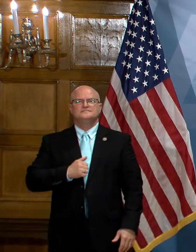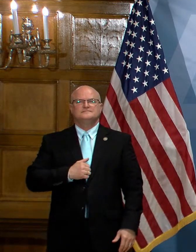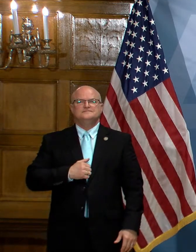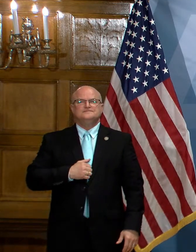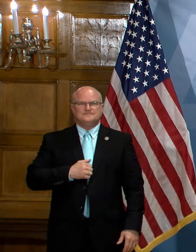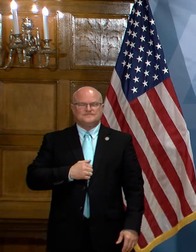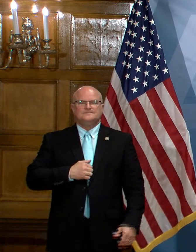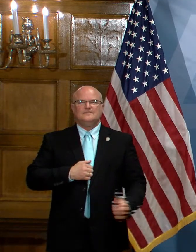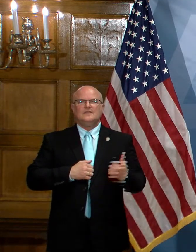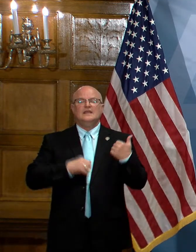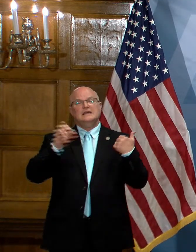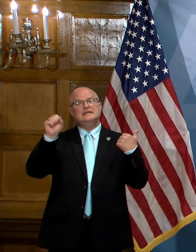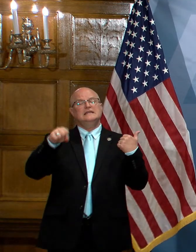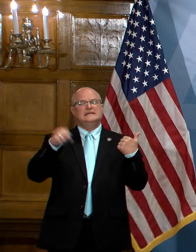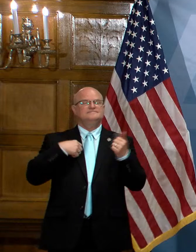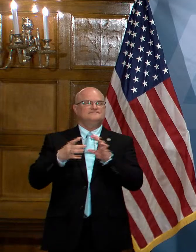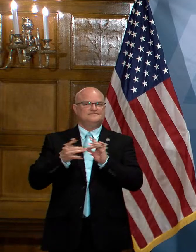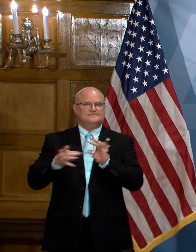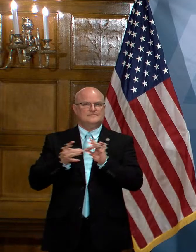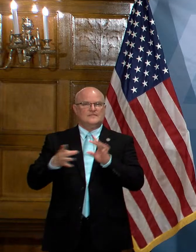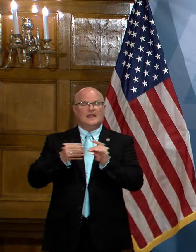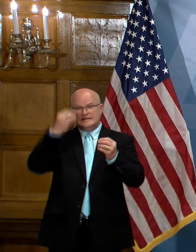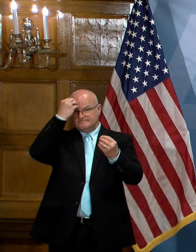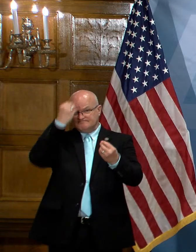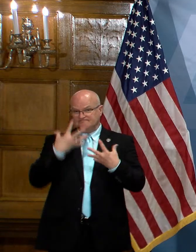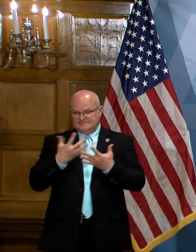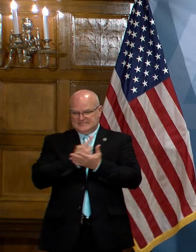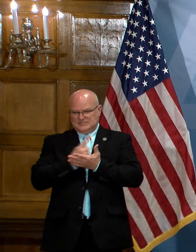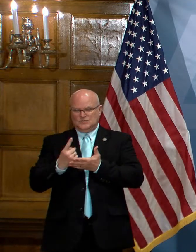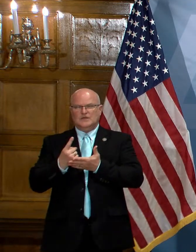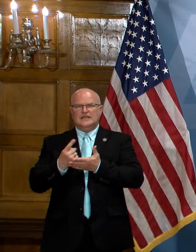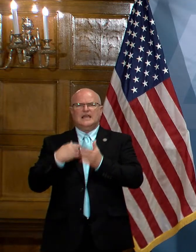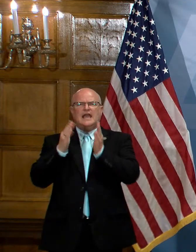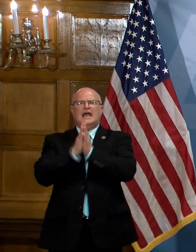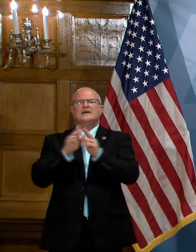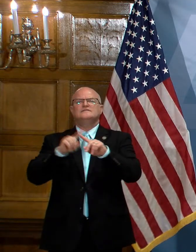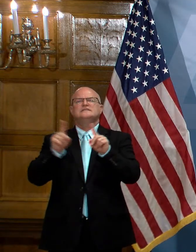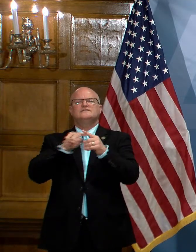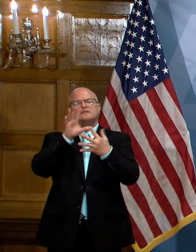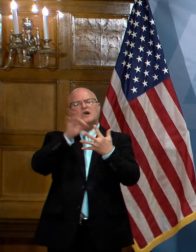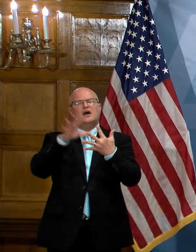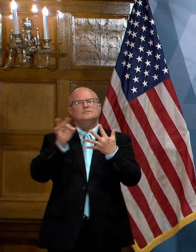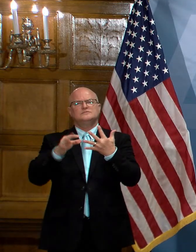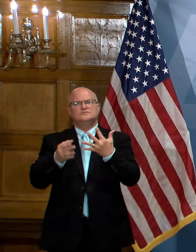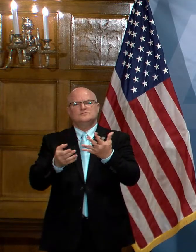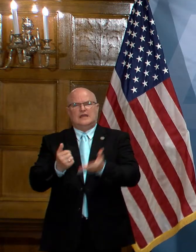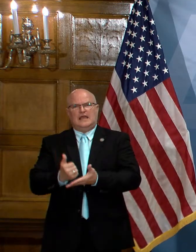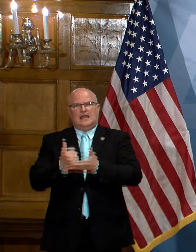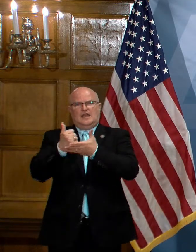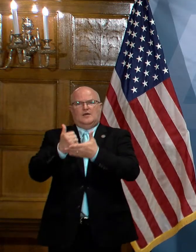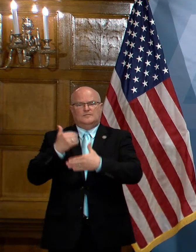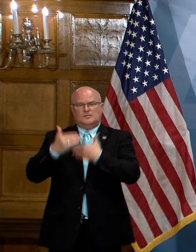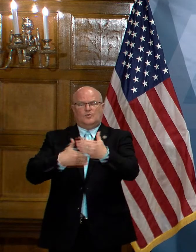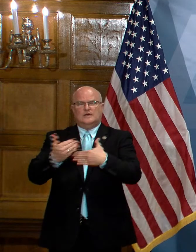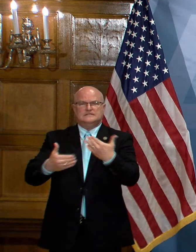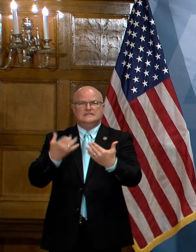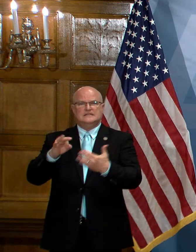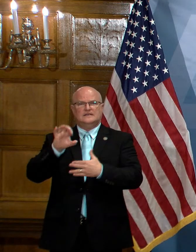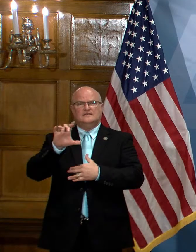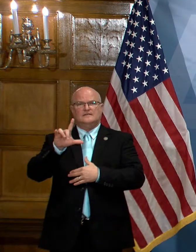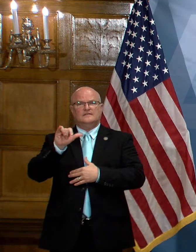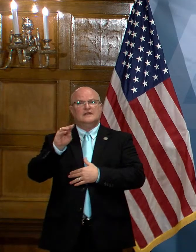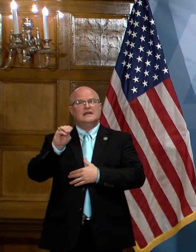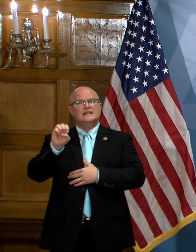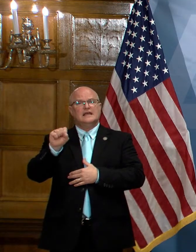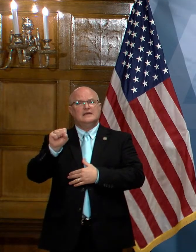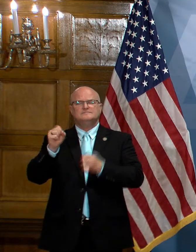Well, yes, I was briefed on it this week. I asked for different options to accelerate the processing of the claims.